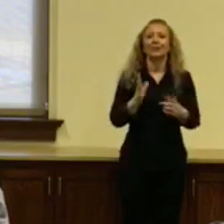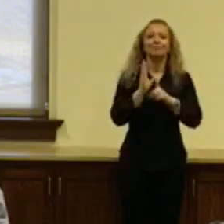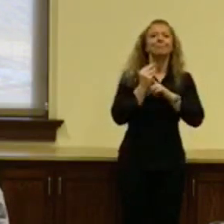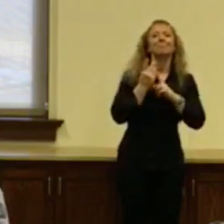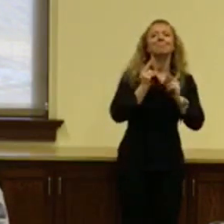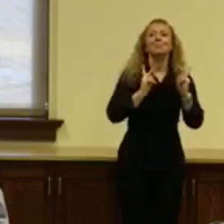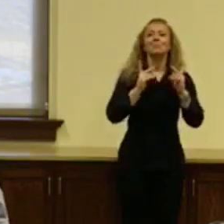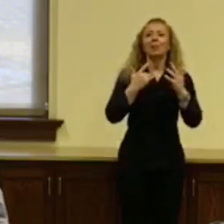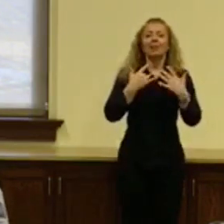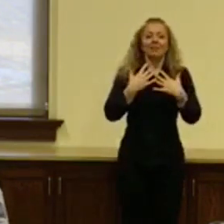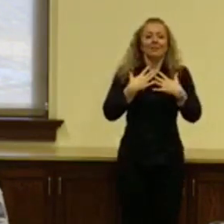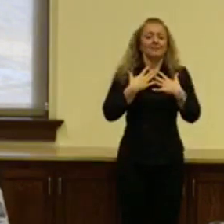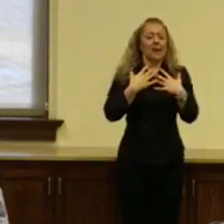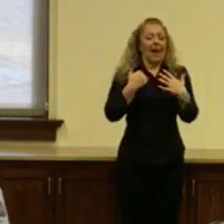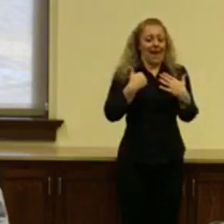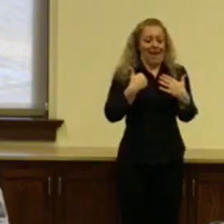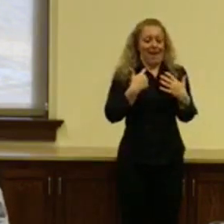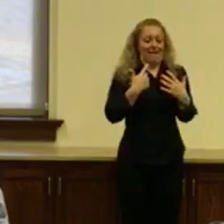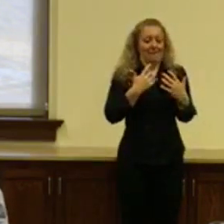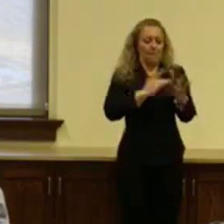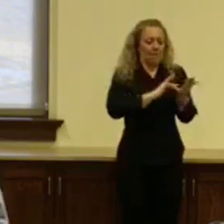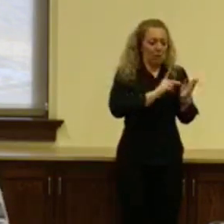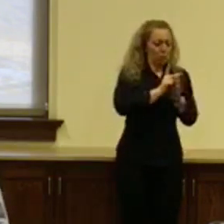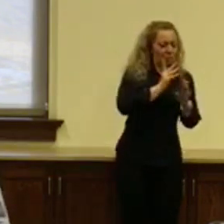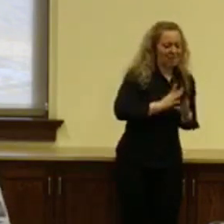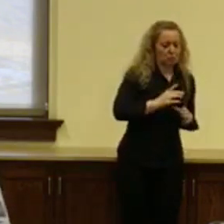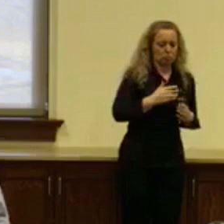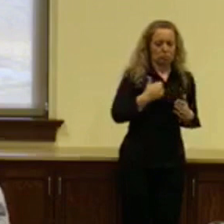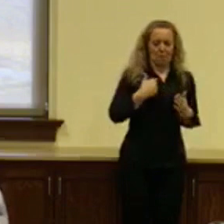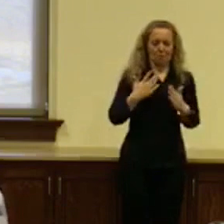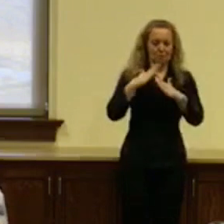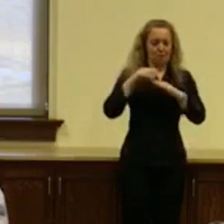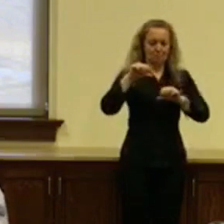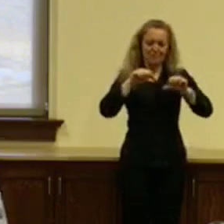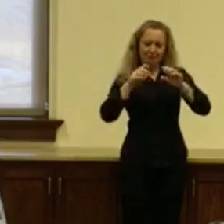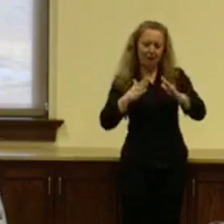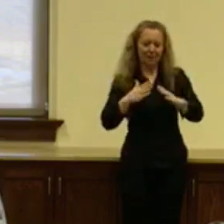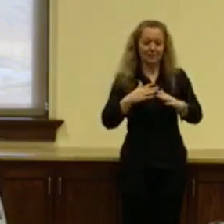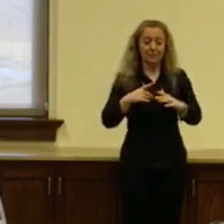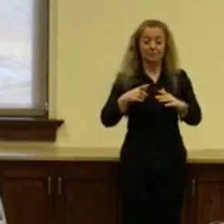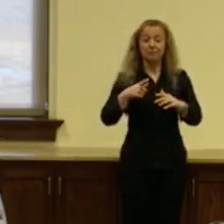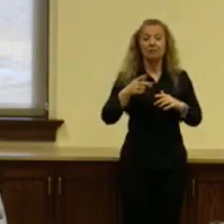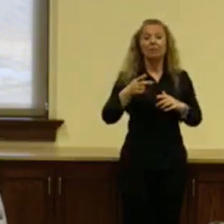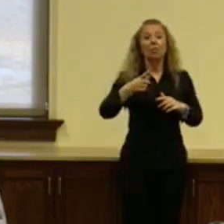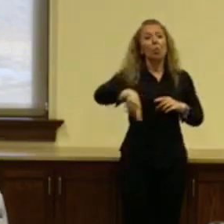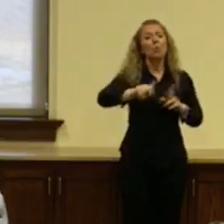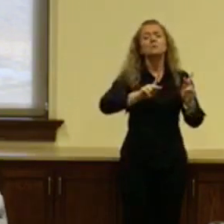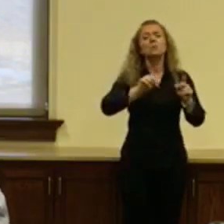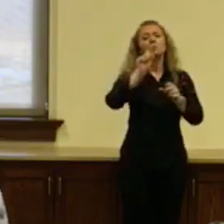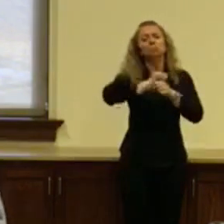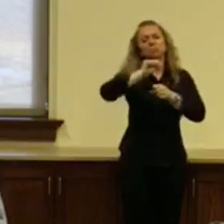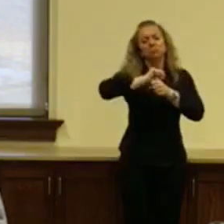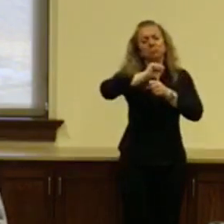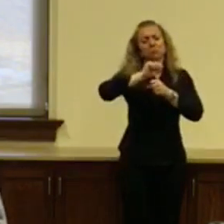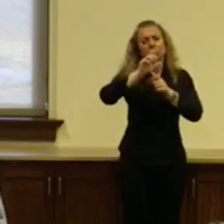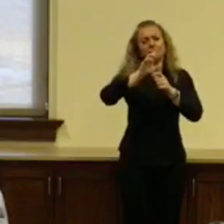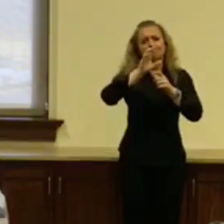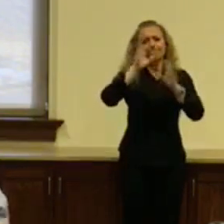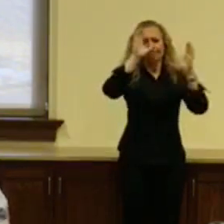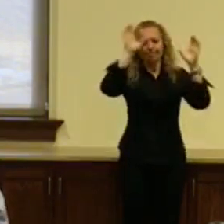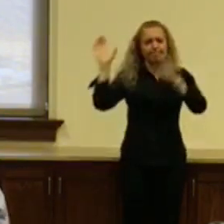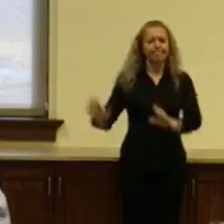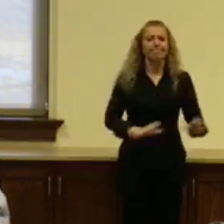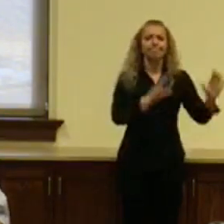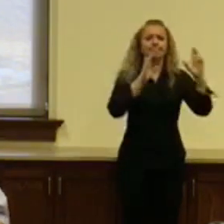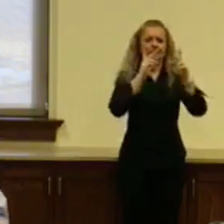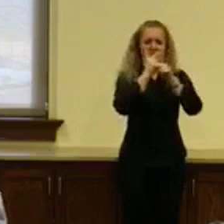of medical professionals, scientists who are working feverishly behind the scenes to come up